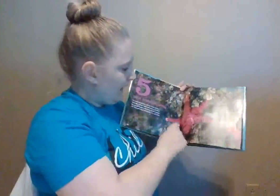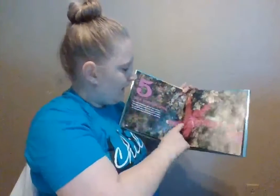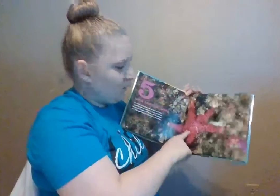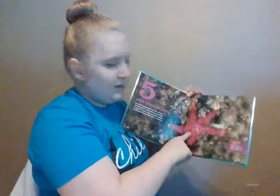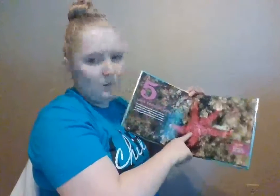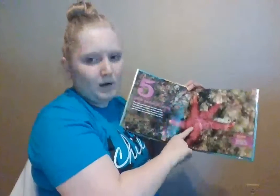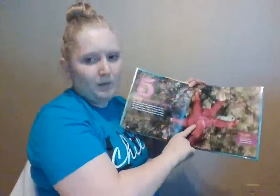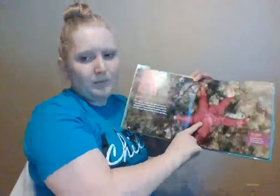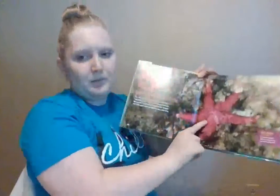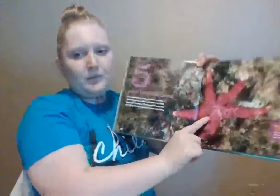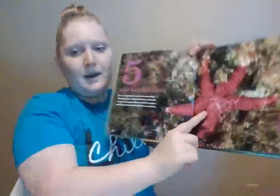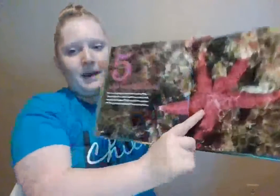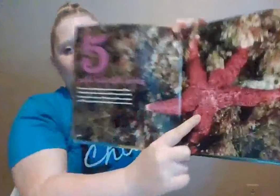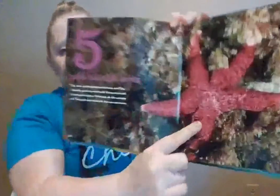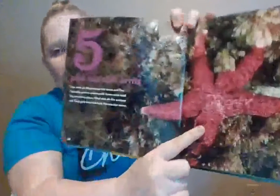Wow, what a pretty